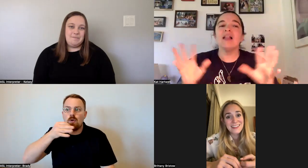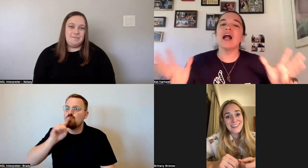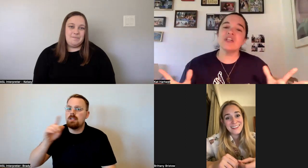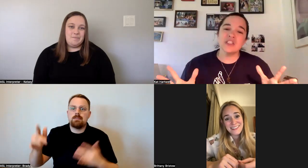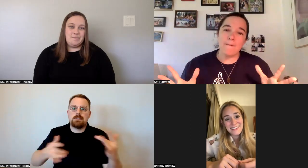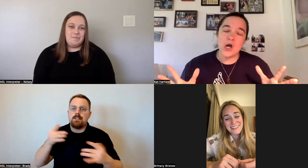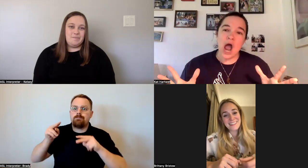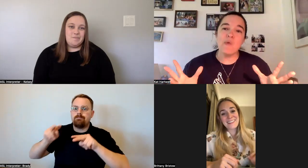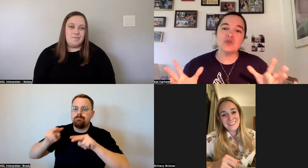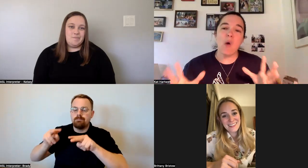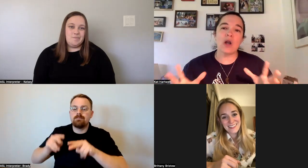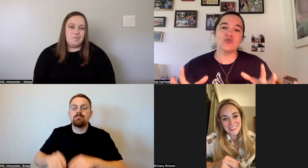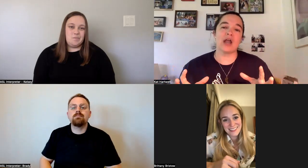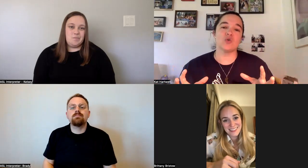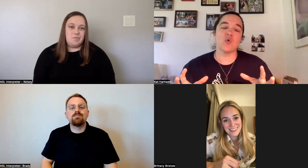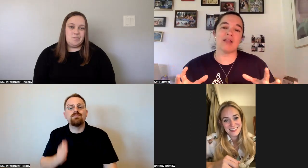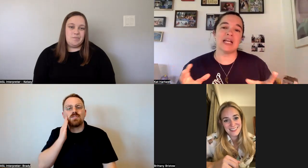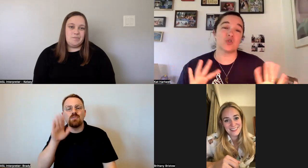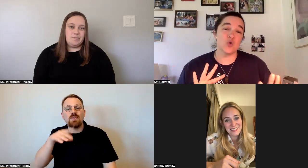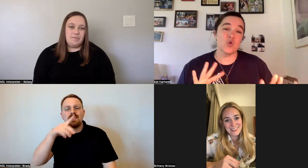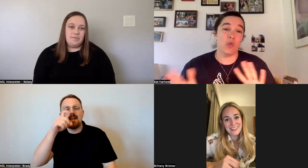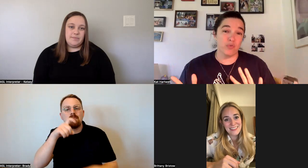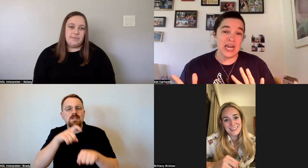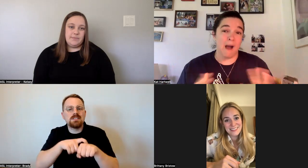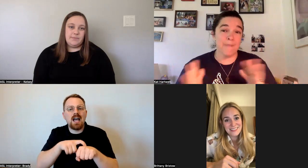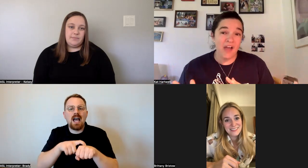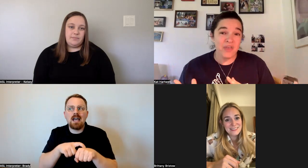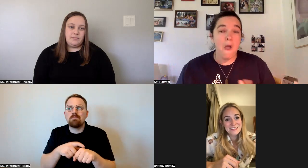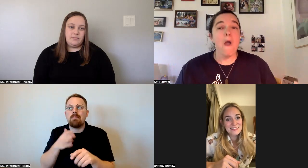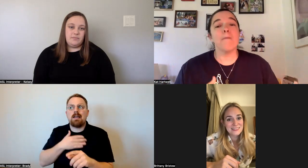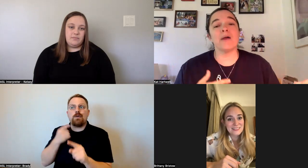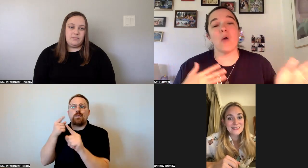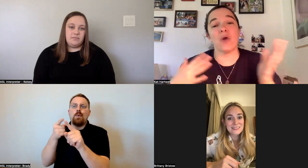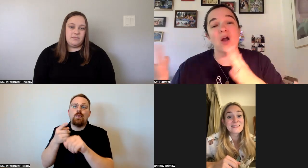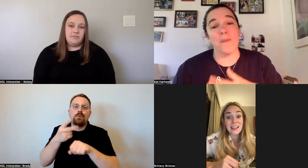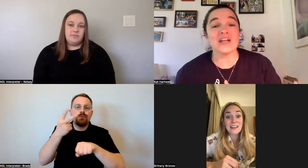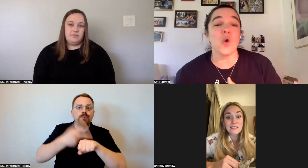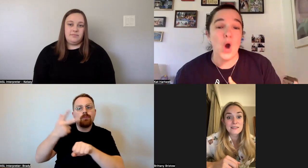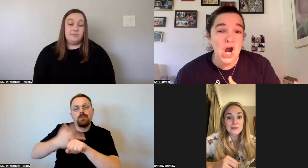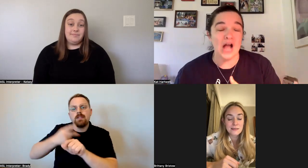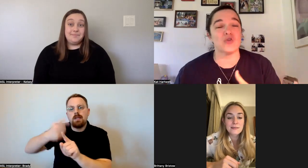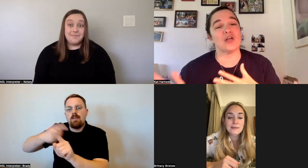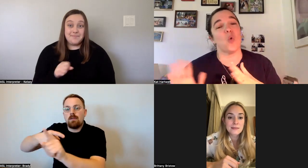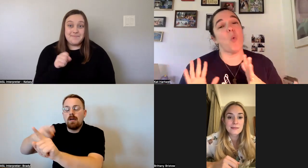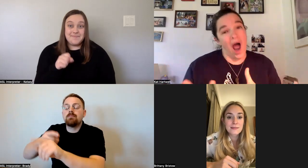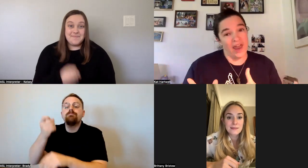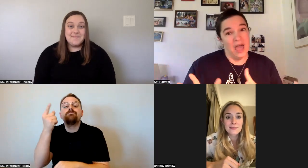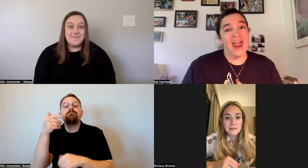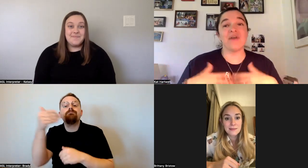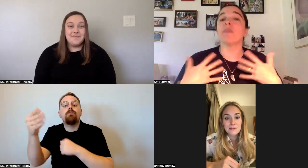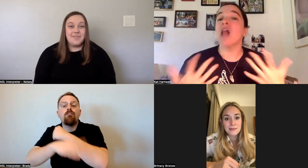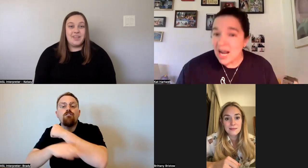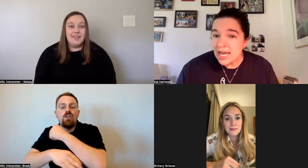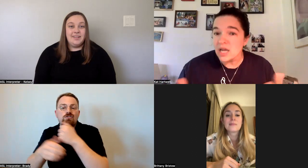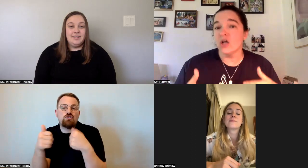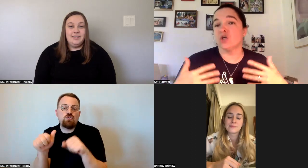I'm like, in the summer, I want to try to do at least 2 or 3 a month. But then when I go back to work, I try to do 1.